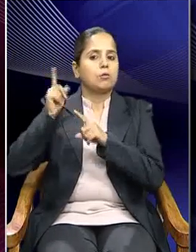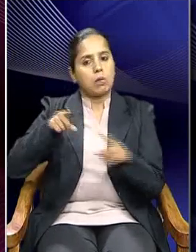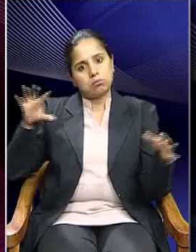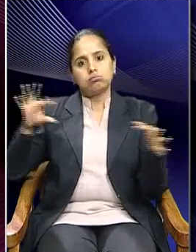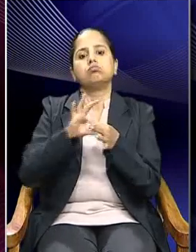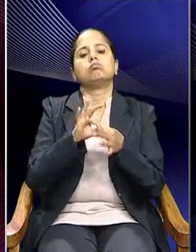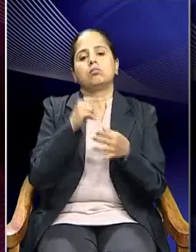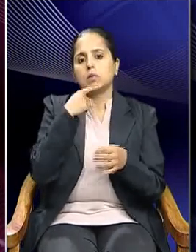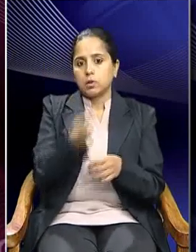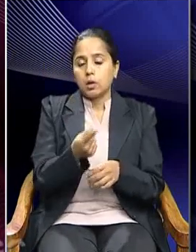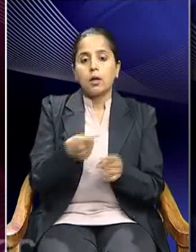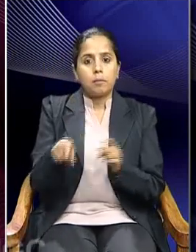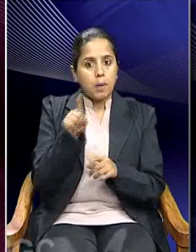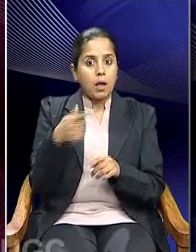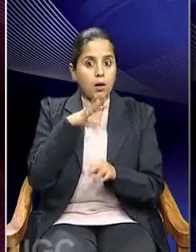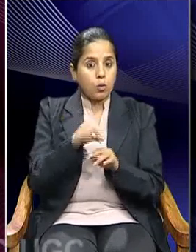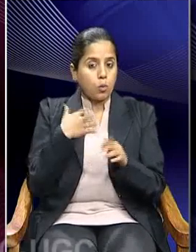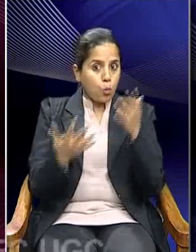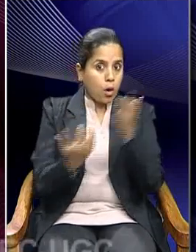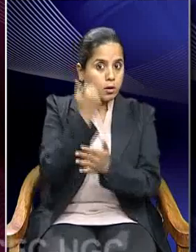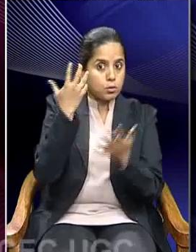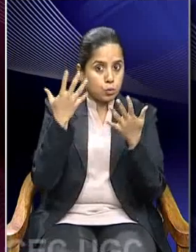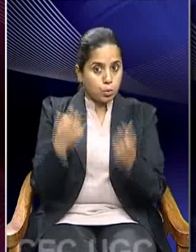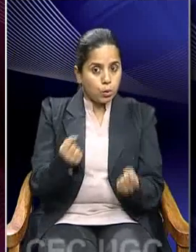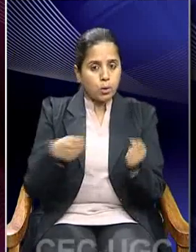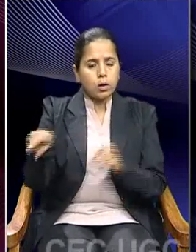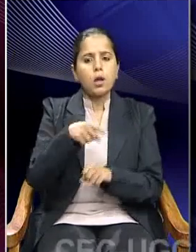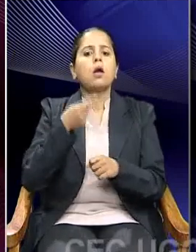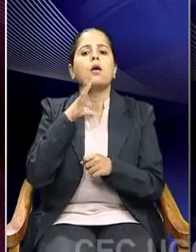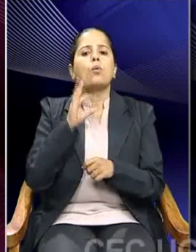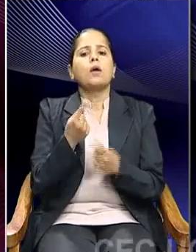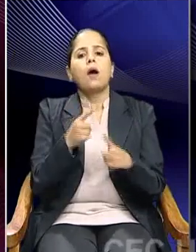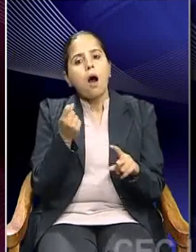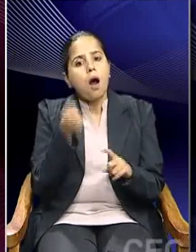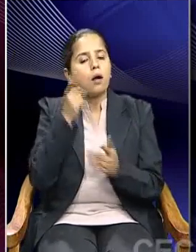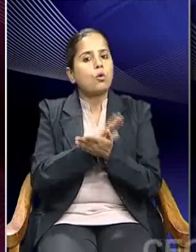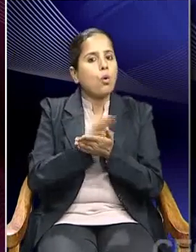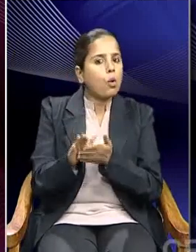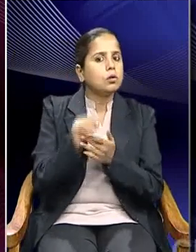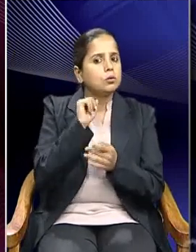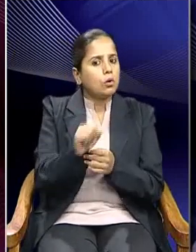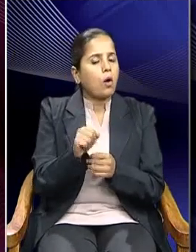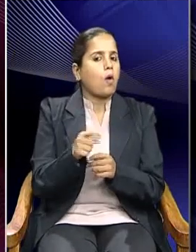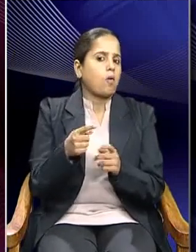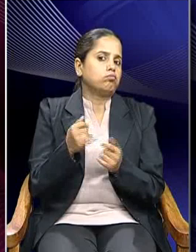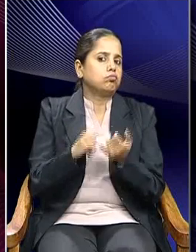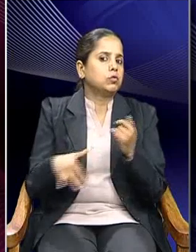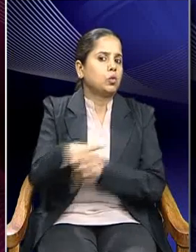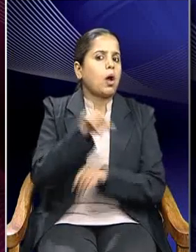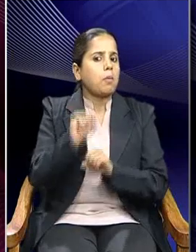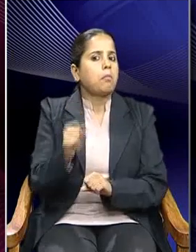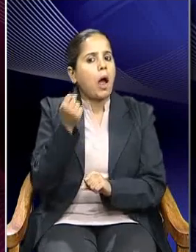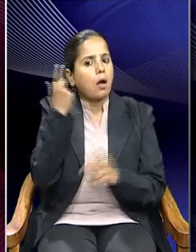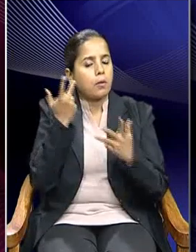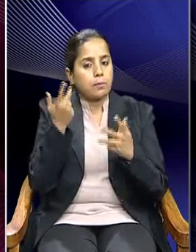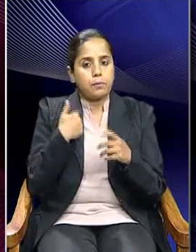in order to arrive at a holistic understanding of society. Now, when we try to